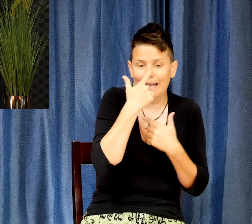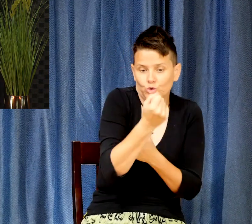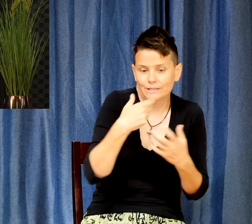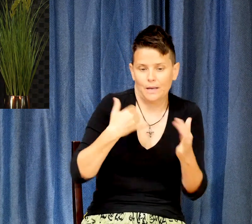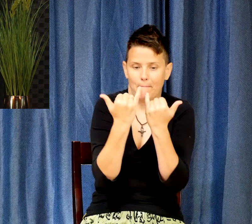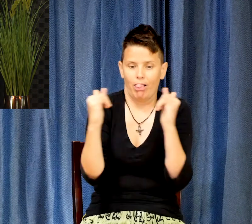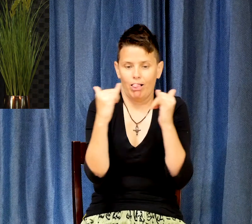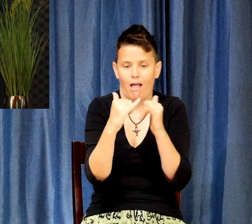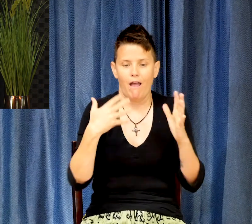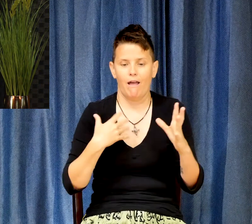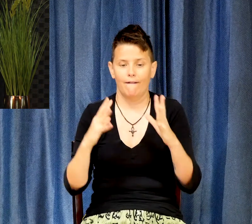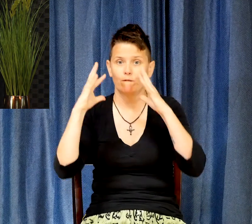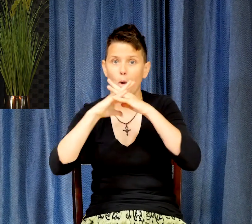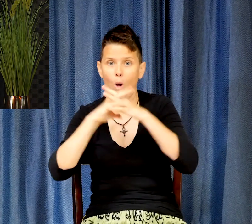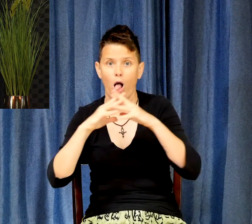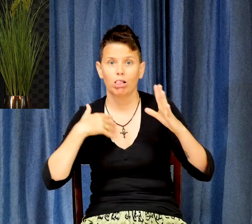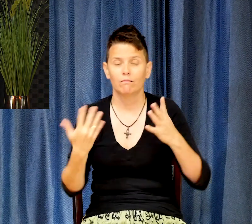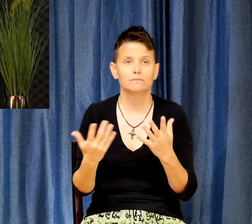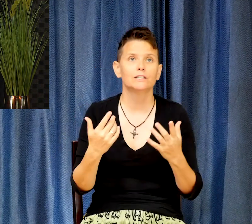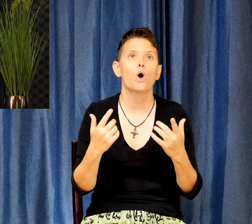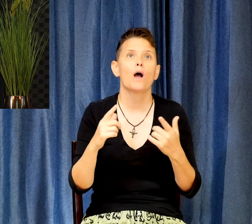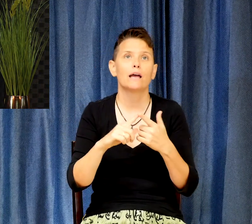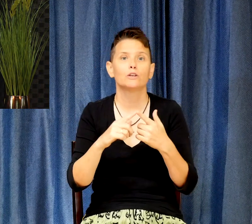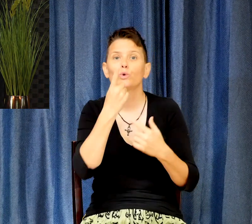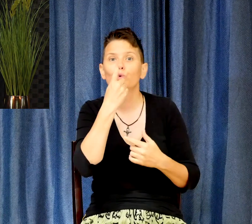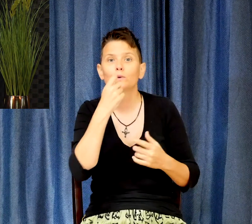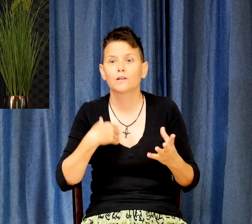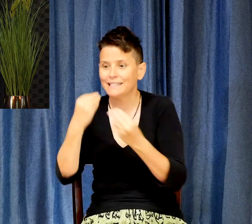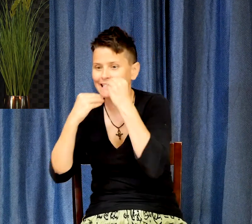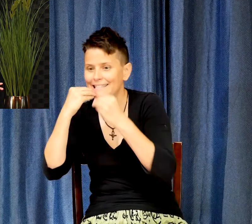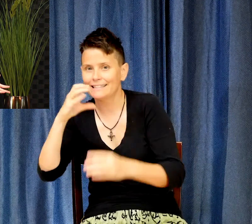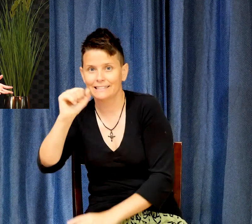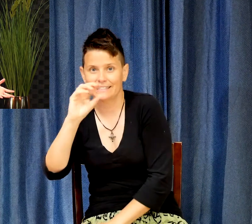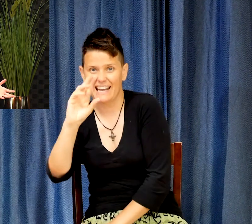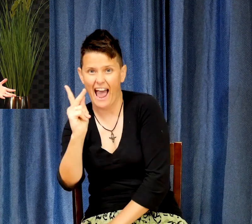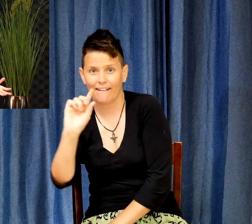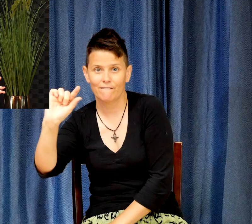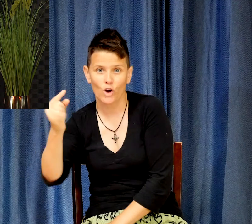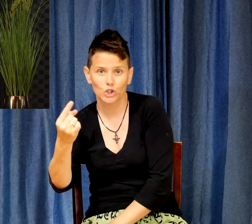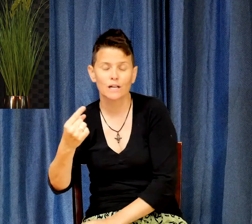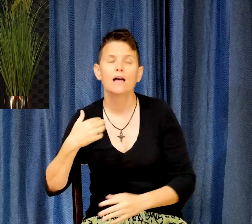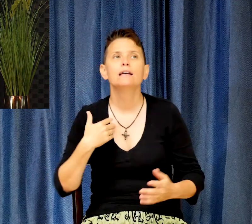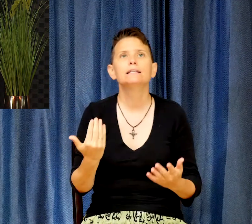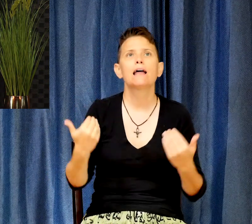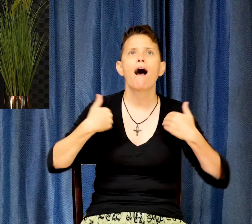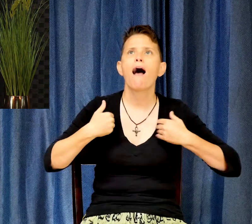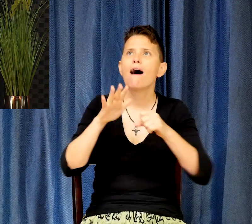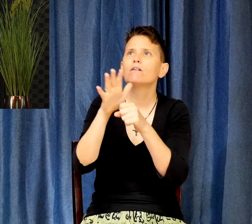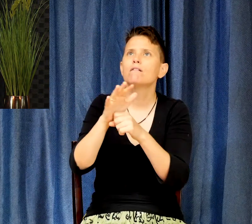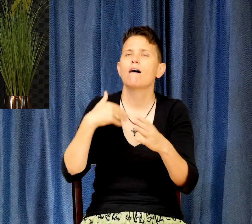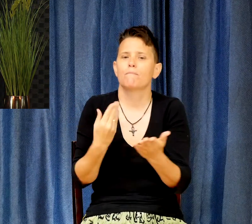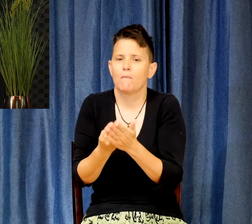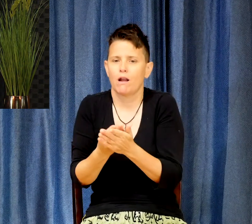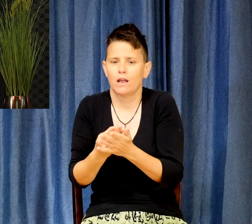I was really concerned with who was going to get to the Little Debbie snack cakes first. And of course, did I have enough change for the Coke machine, which